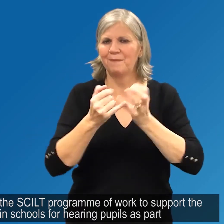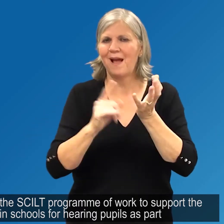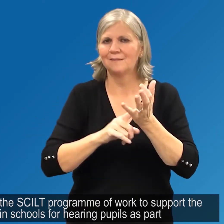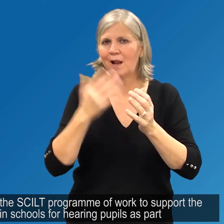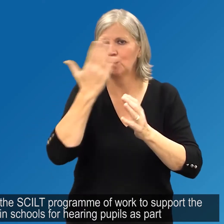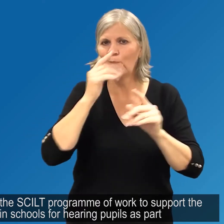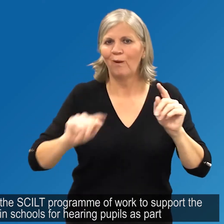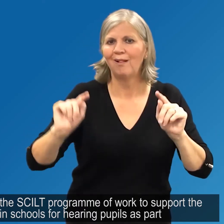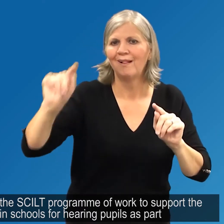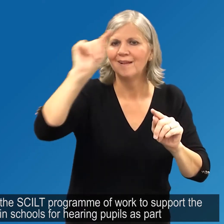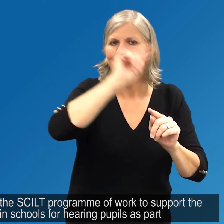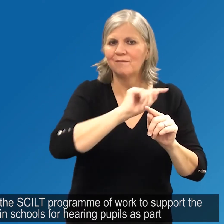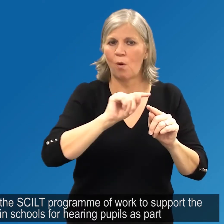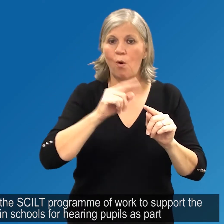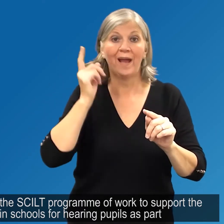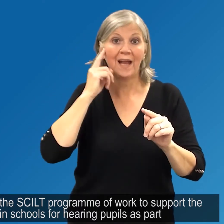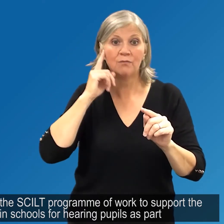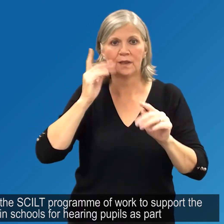part of the 1+2 programme,